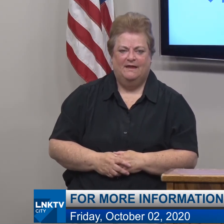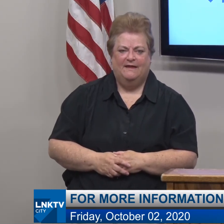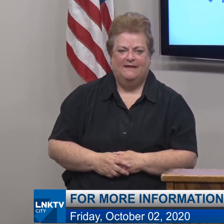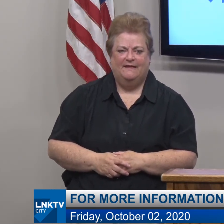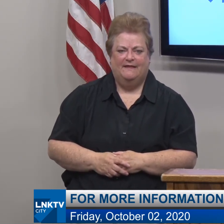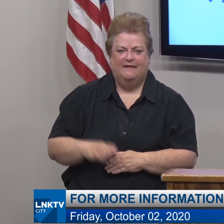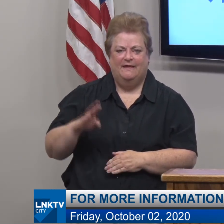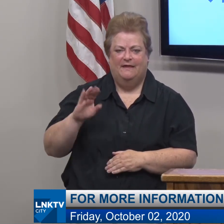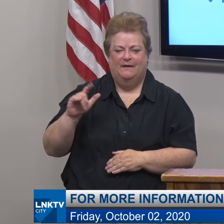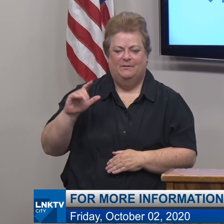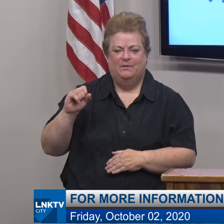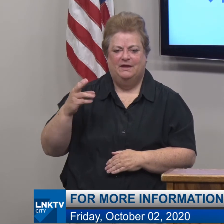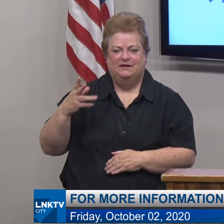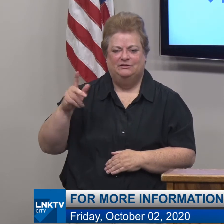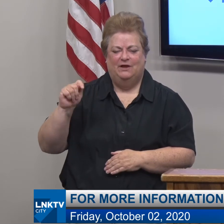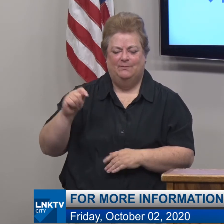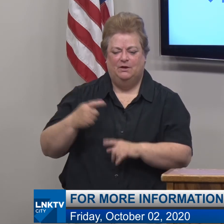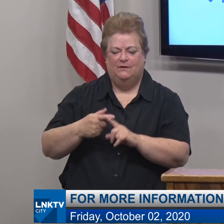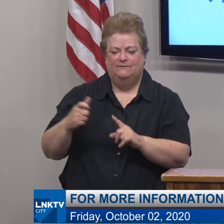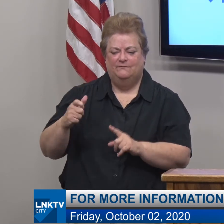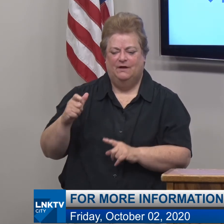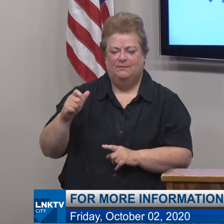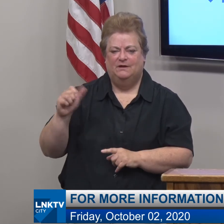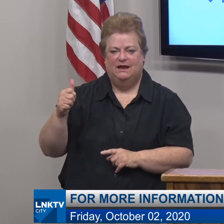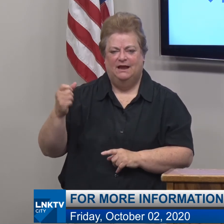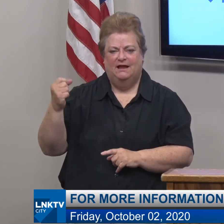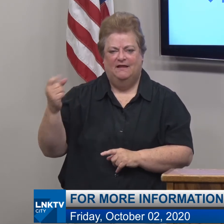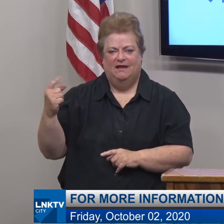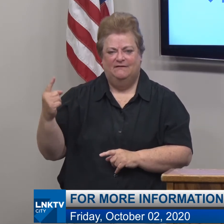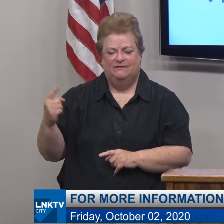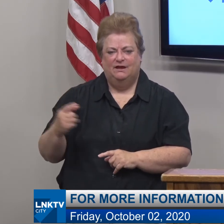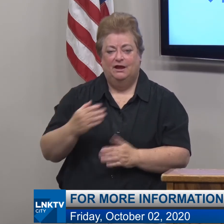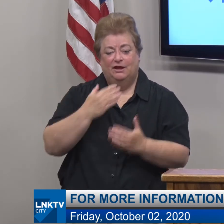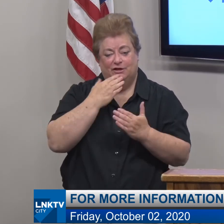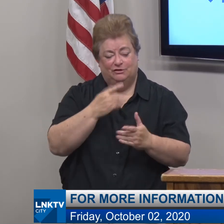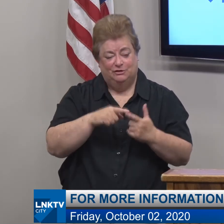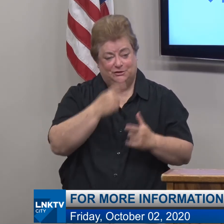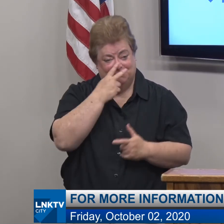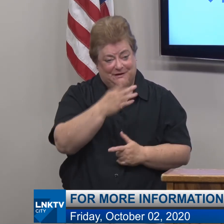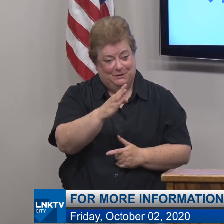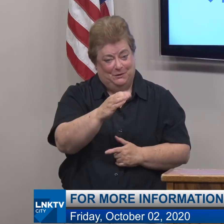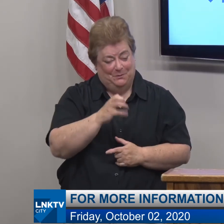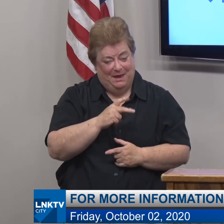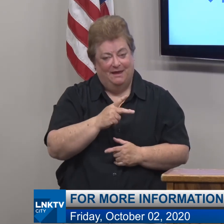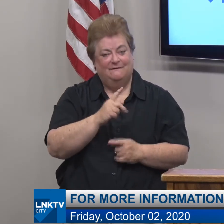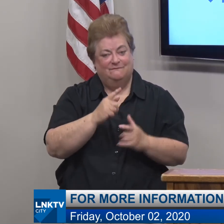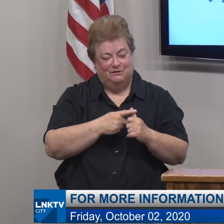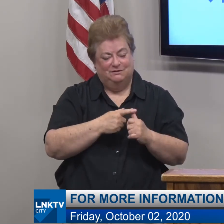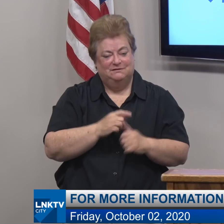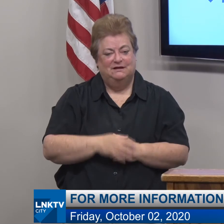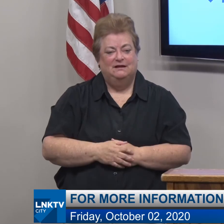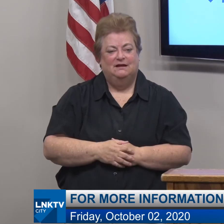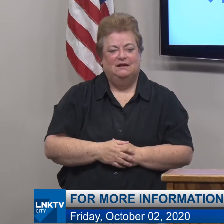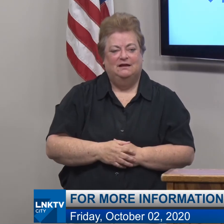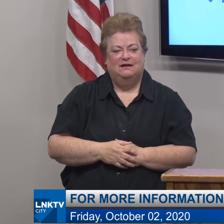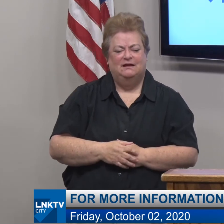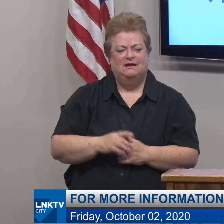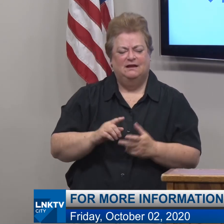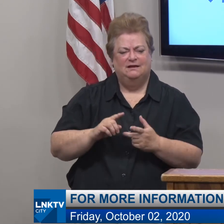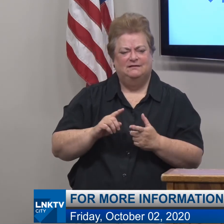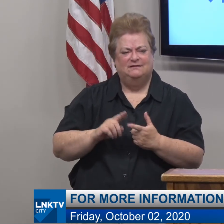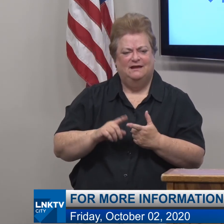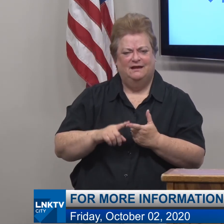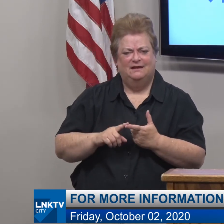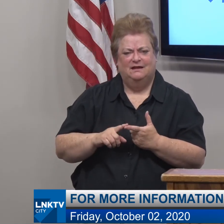Director Lopez, this is Bill with 1011. It's good to see you back, first of all. Second, you mentioned